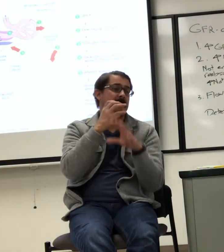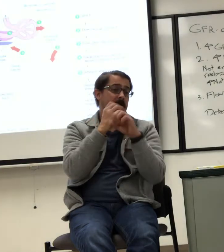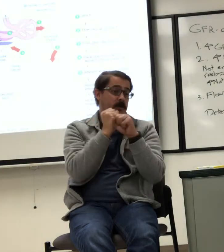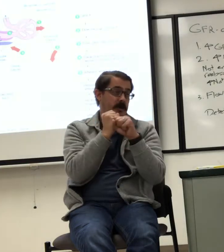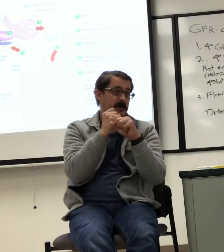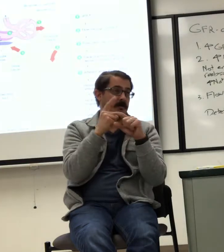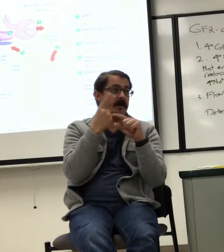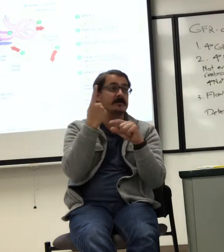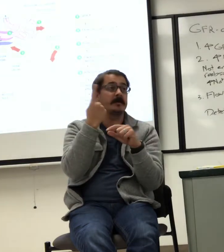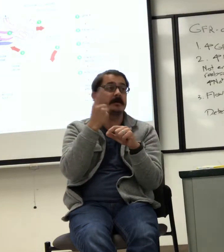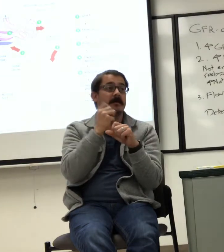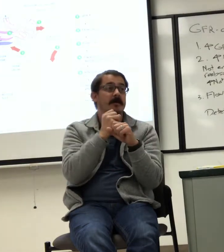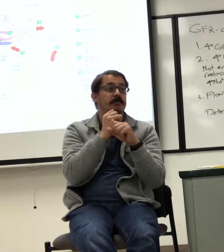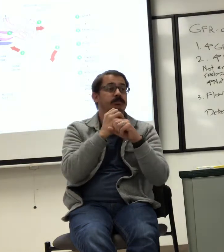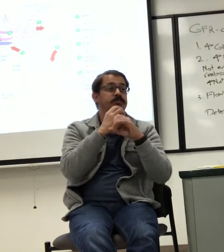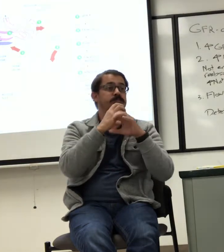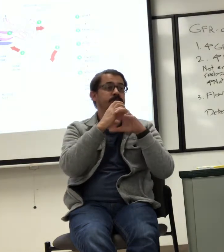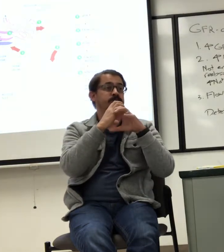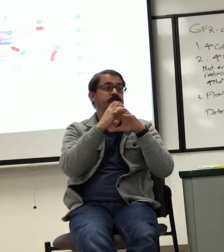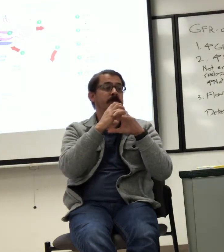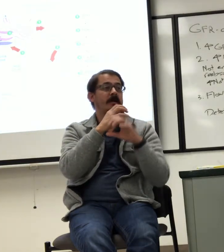vasoconstricts, but